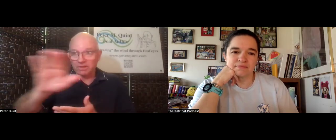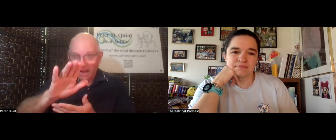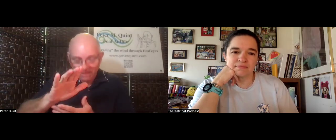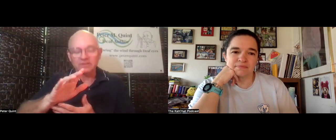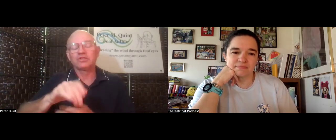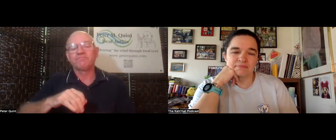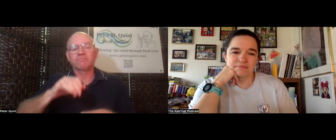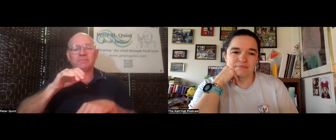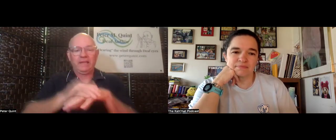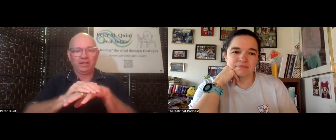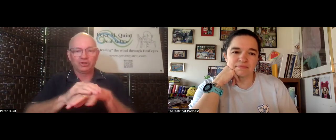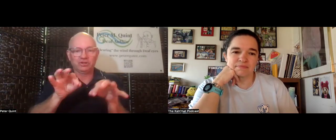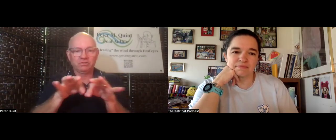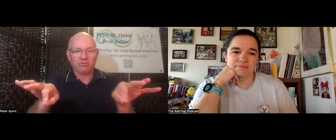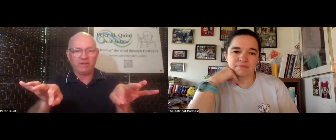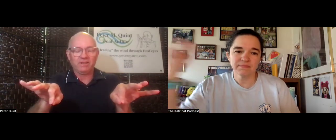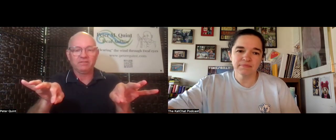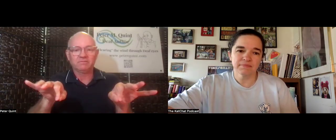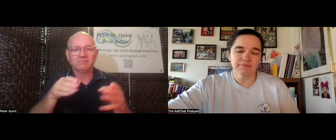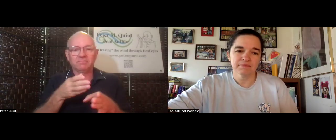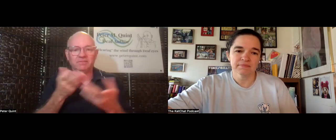later college English,